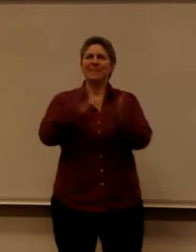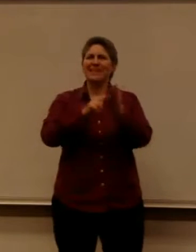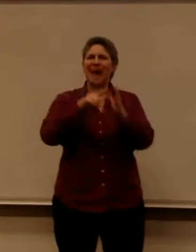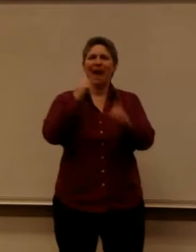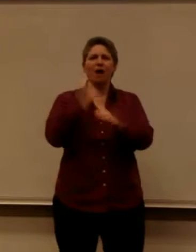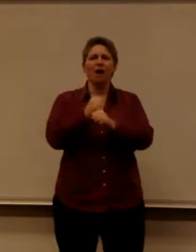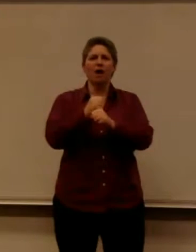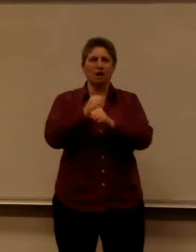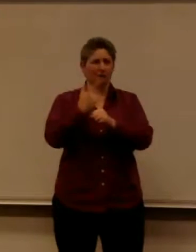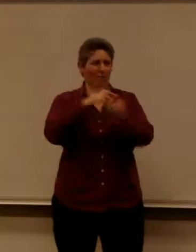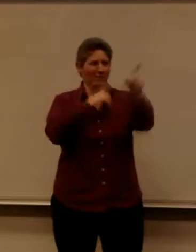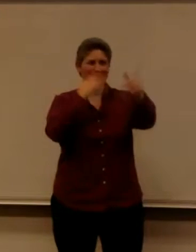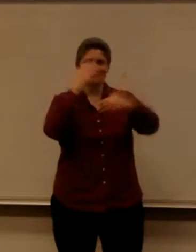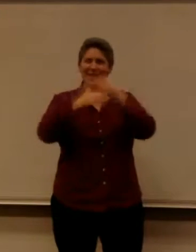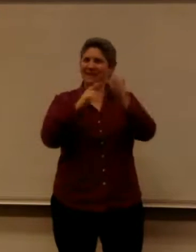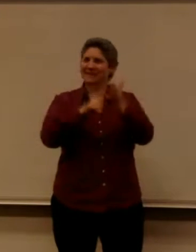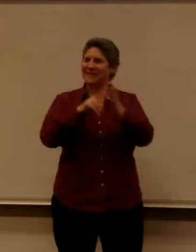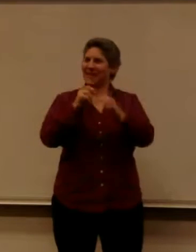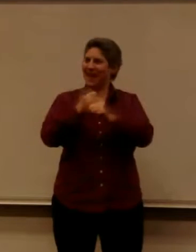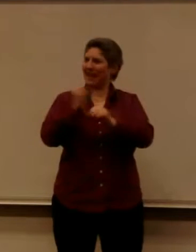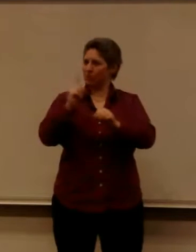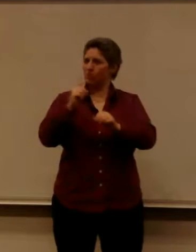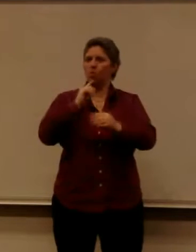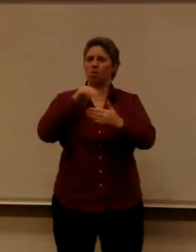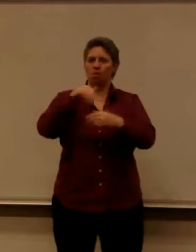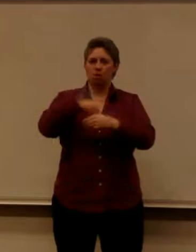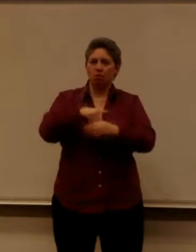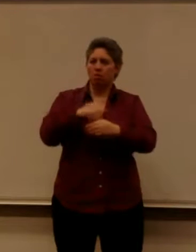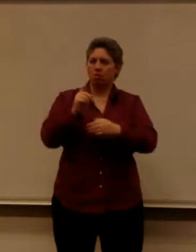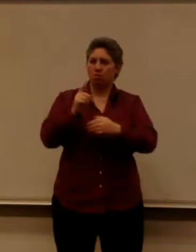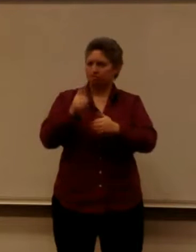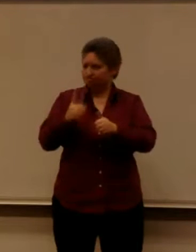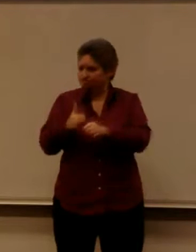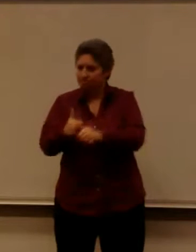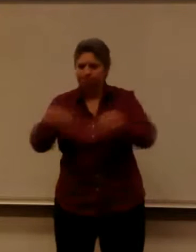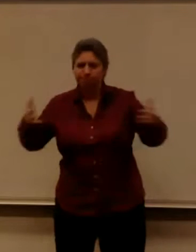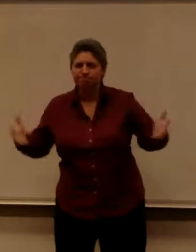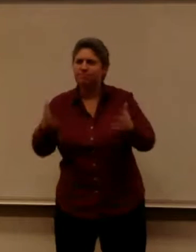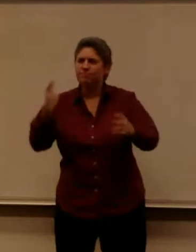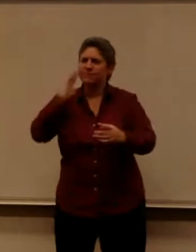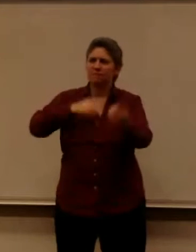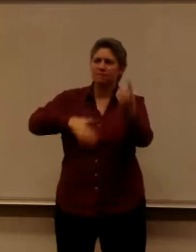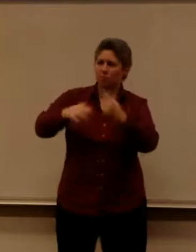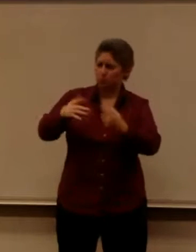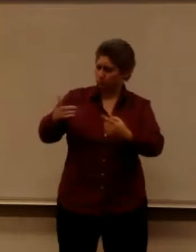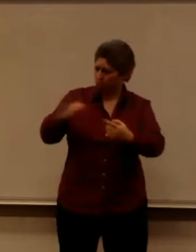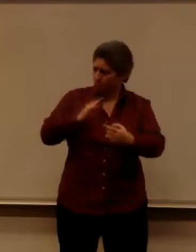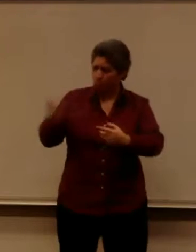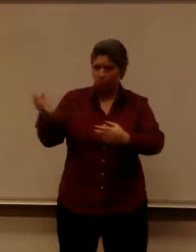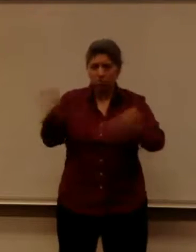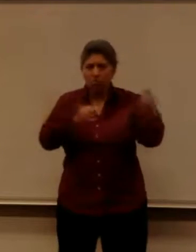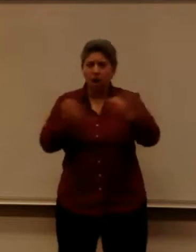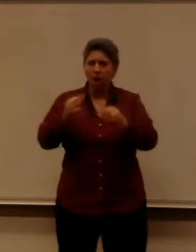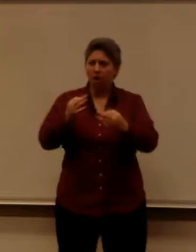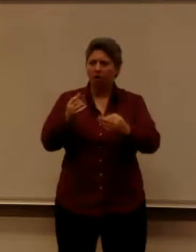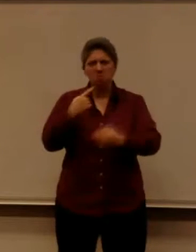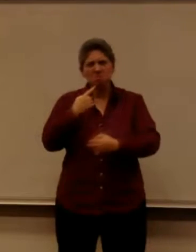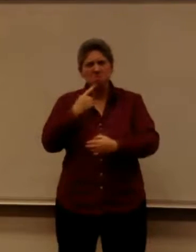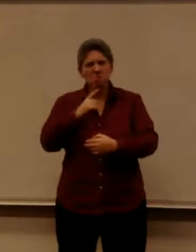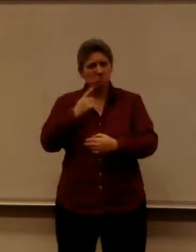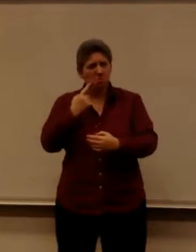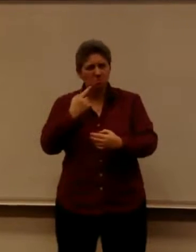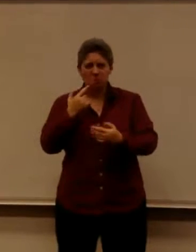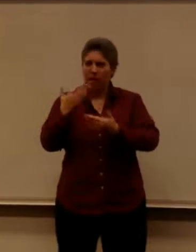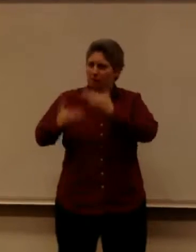BDA Scotland is involved in the National Advisory Group in that. We'll be involved in support and encouraging